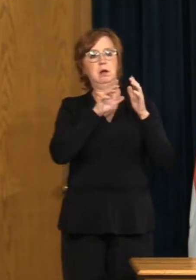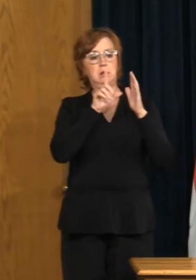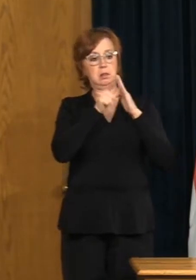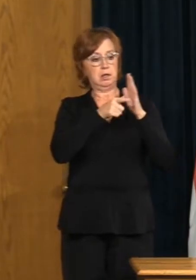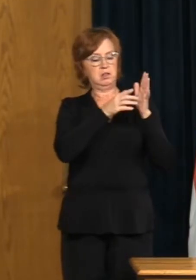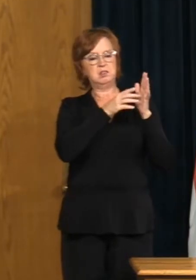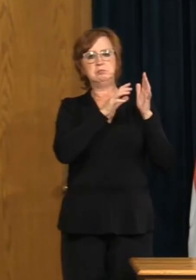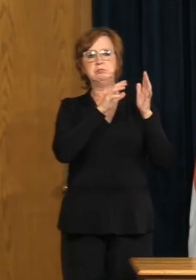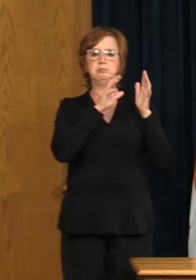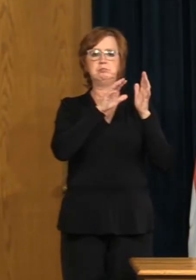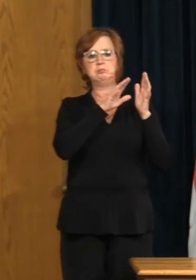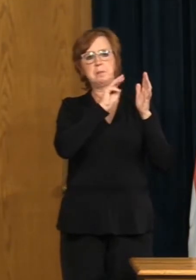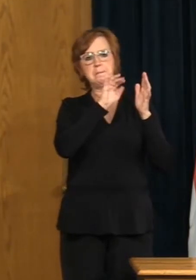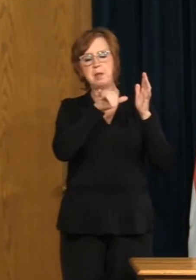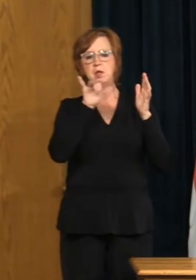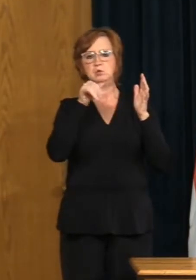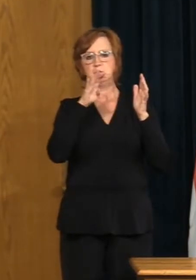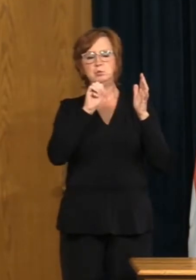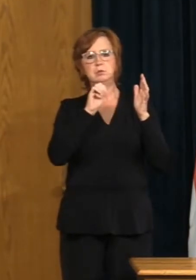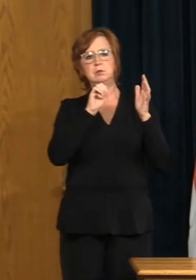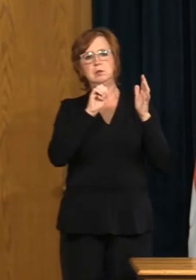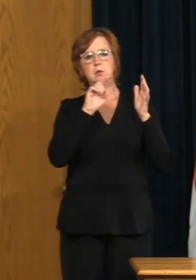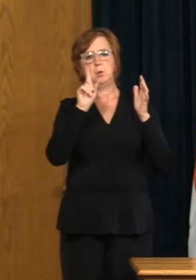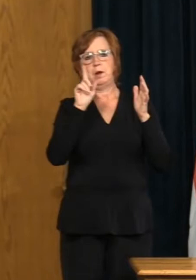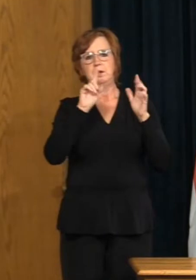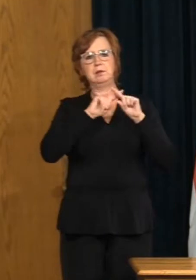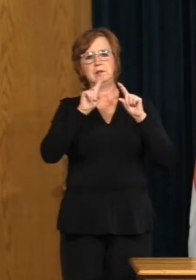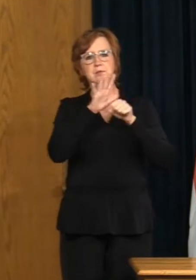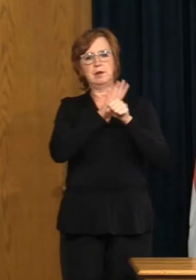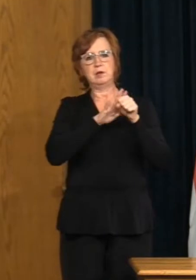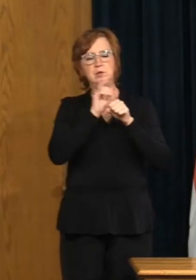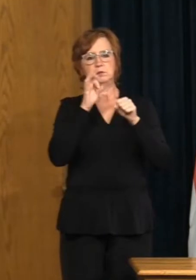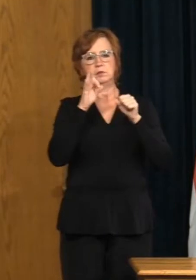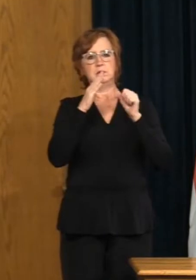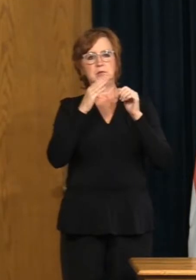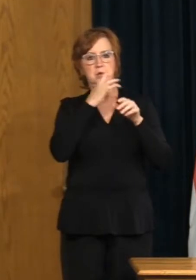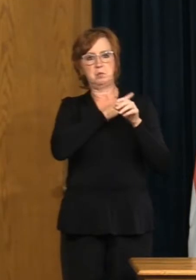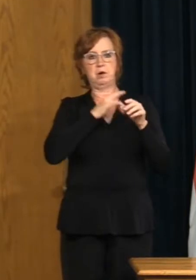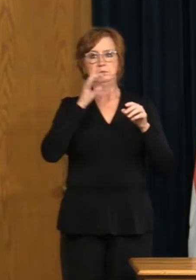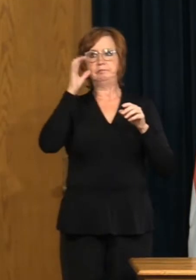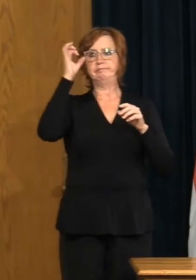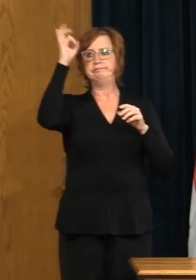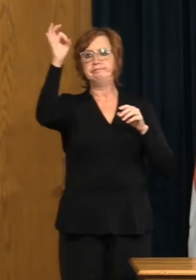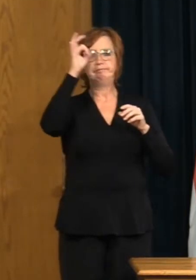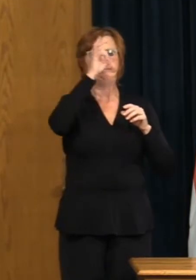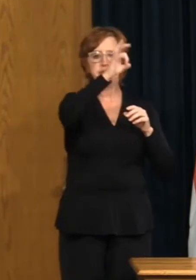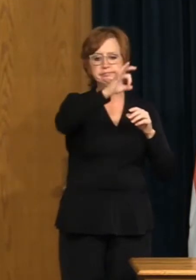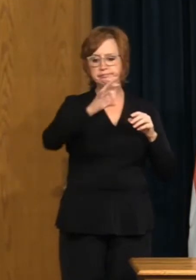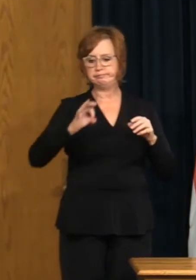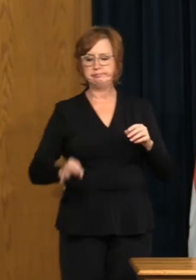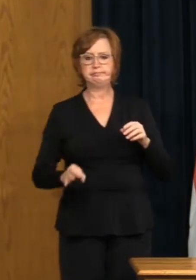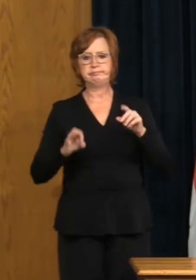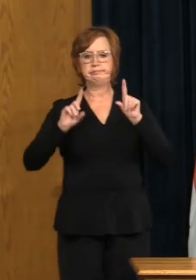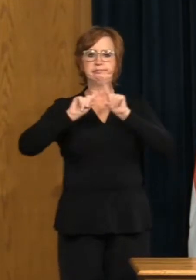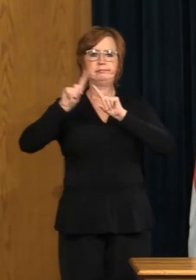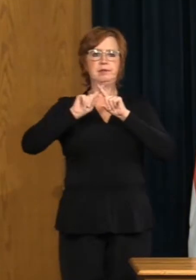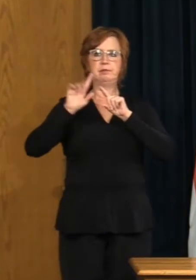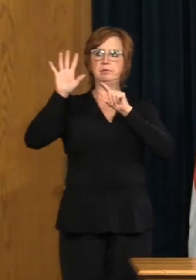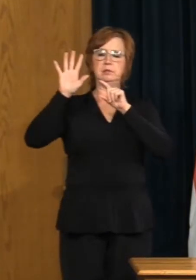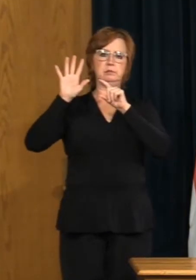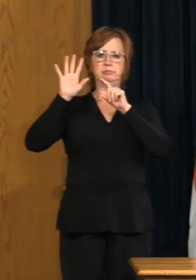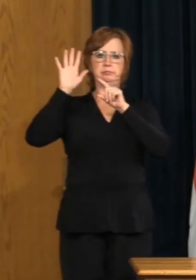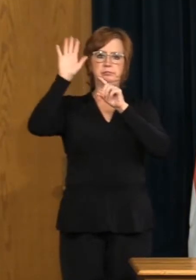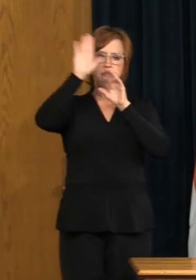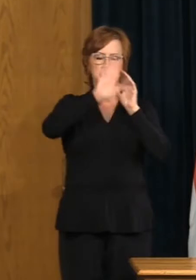proportion were settings where we could not find the exposure, and that's grown over time. So that's the